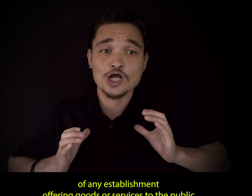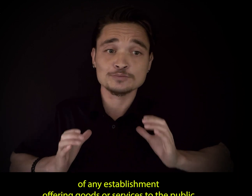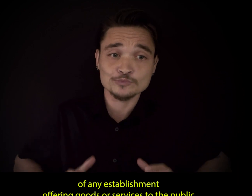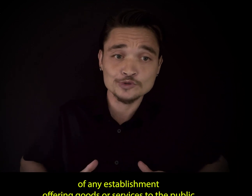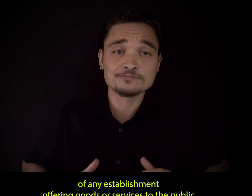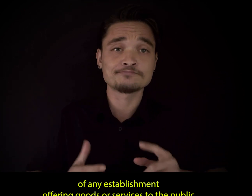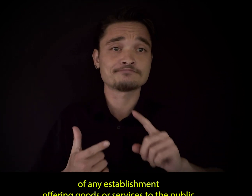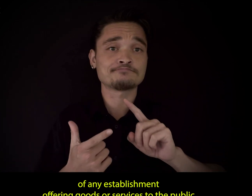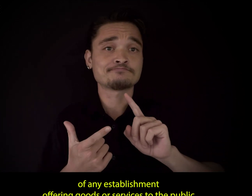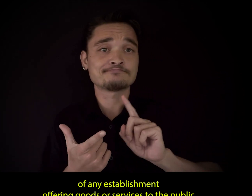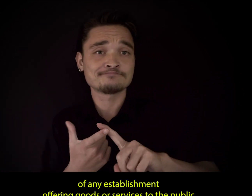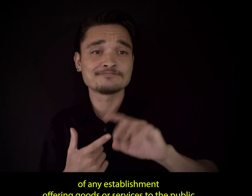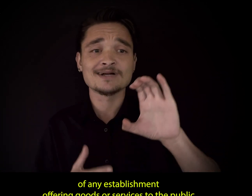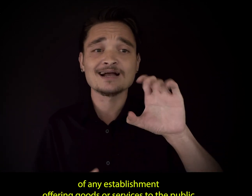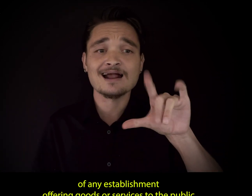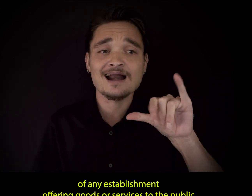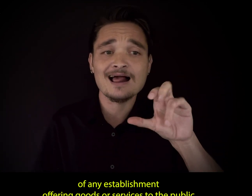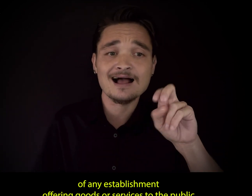offering goods or services to the public.